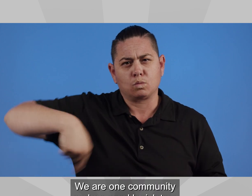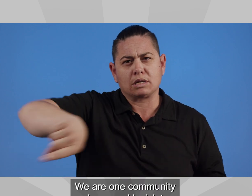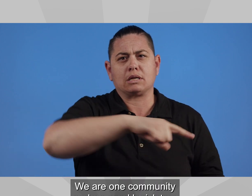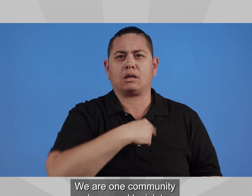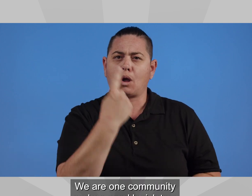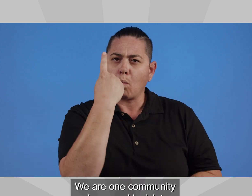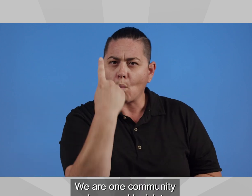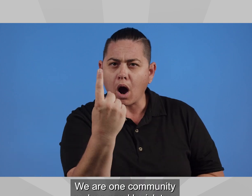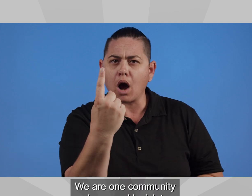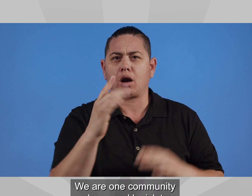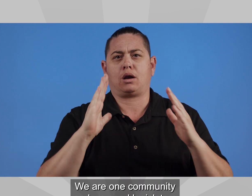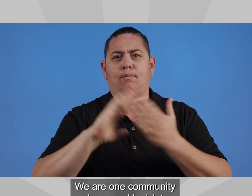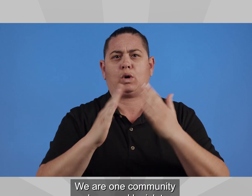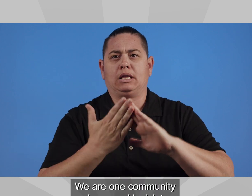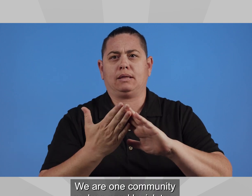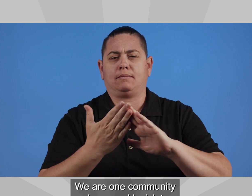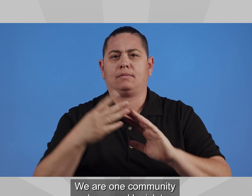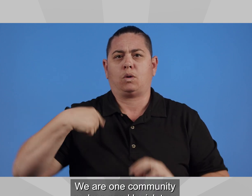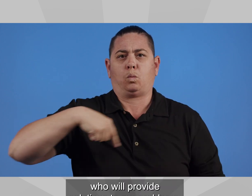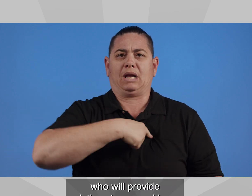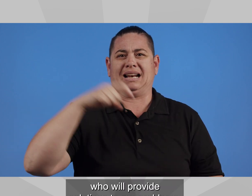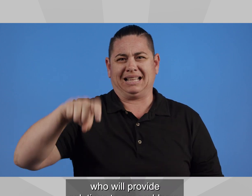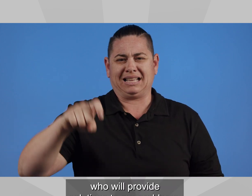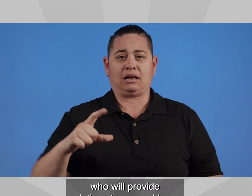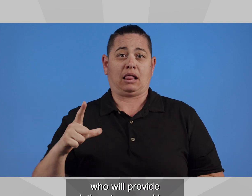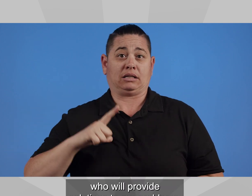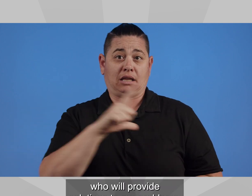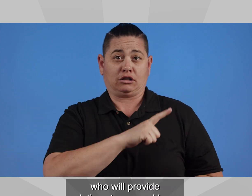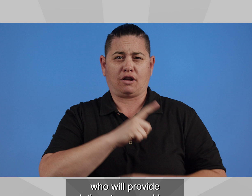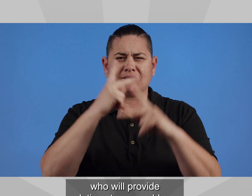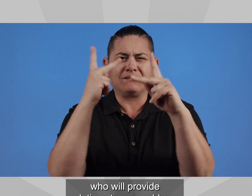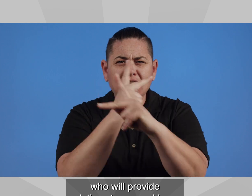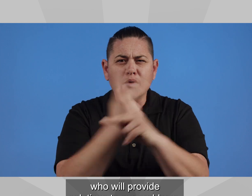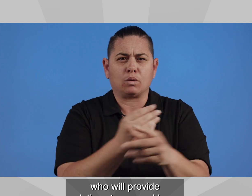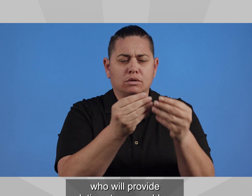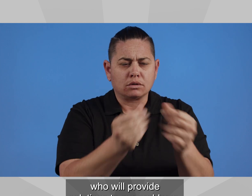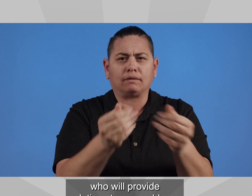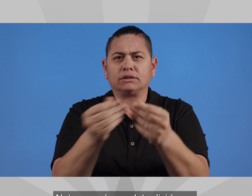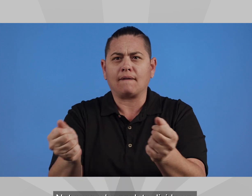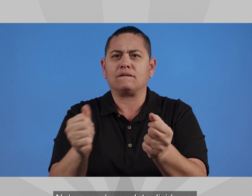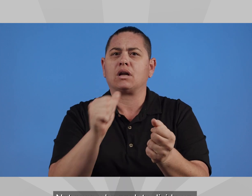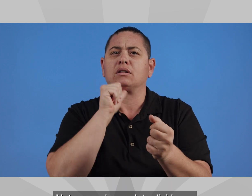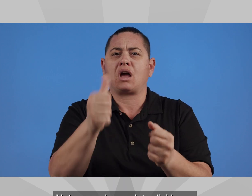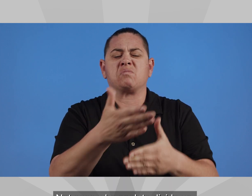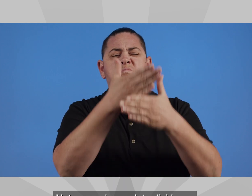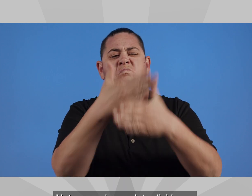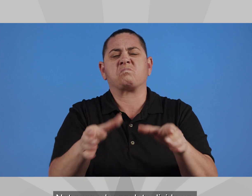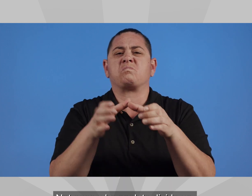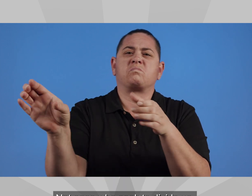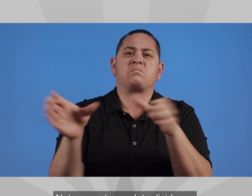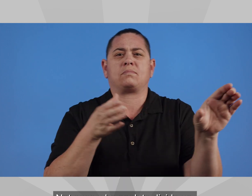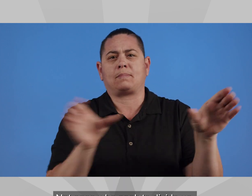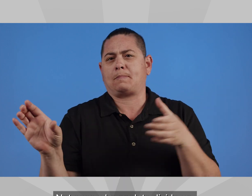We are one community, and we need legislators who will provide solutions to our problems, not ones who seek